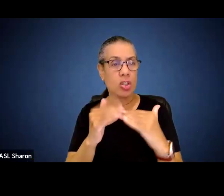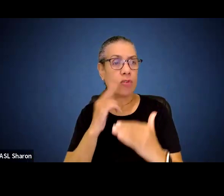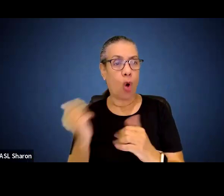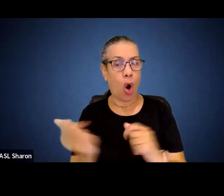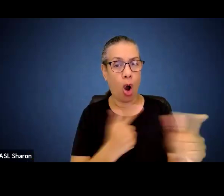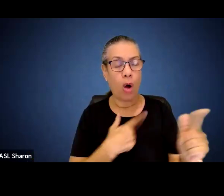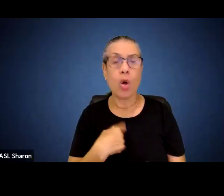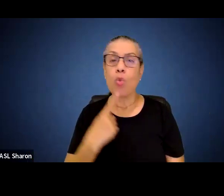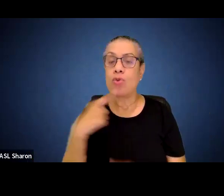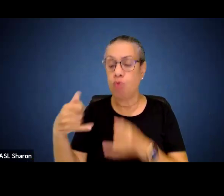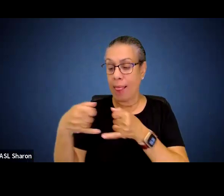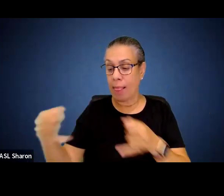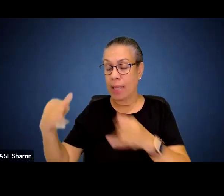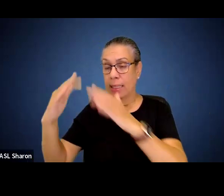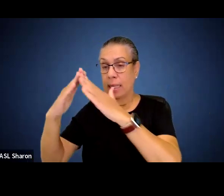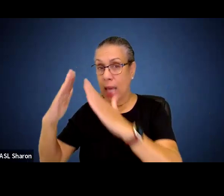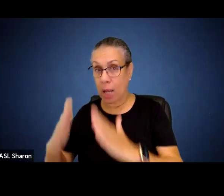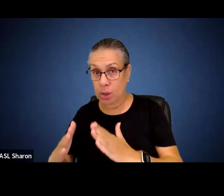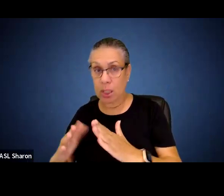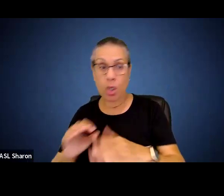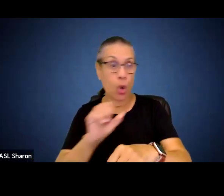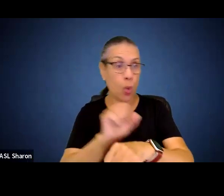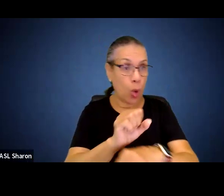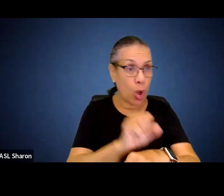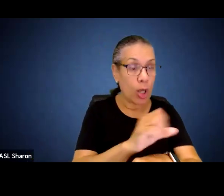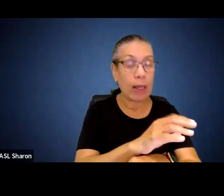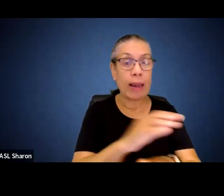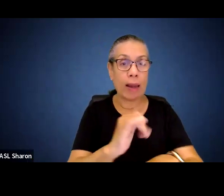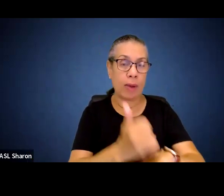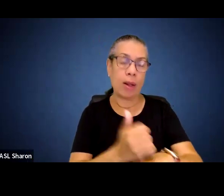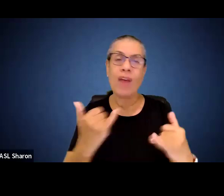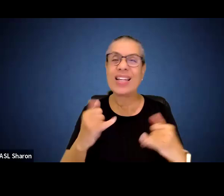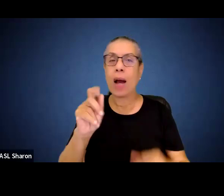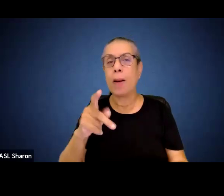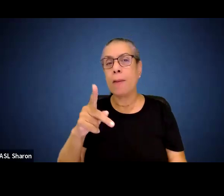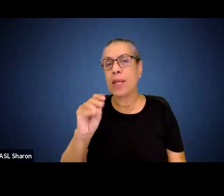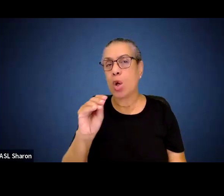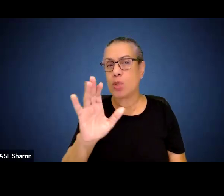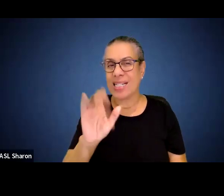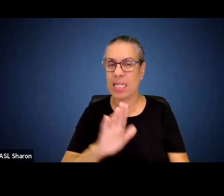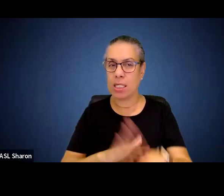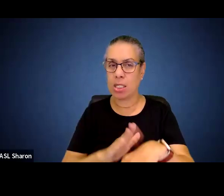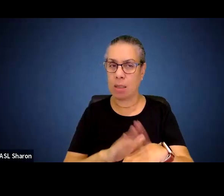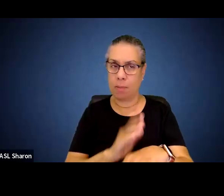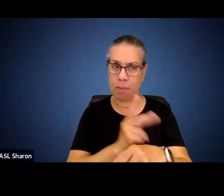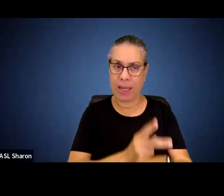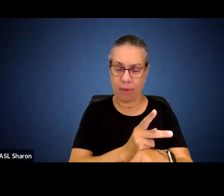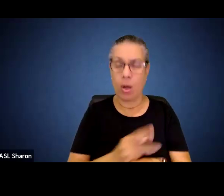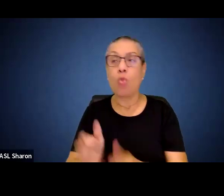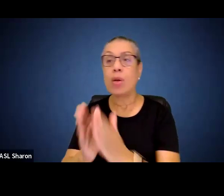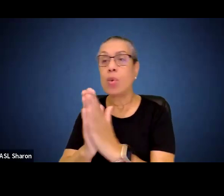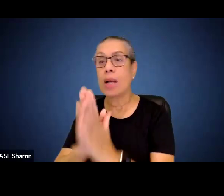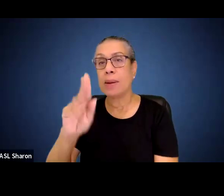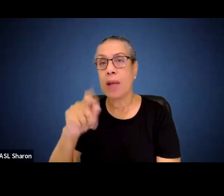digital redlining in housing, healthcare, and the workforce. But until then, people of color need to be aware of this digital profiling. We are requesting that BPS